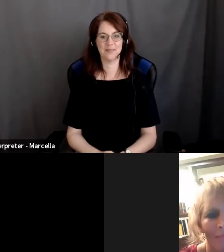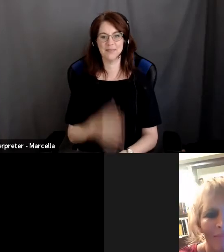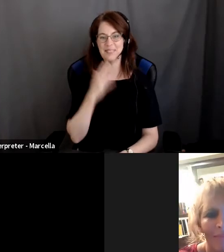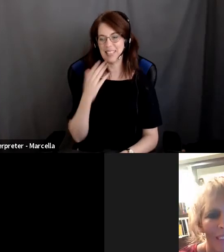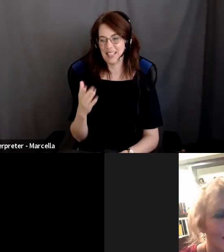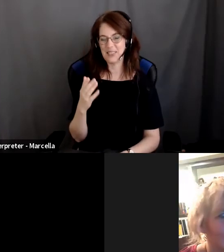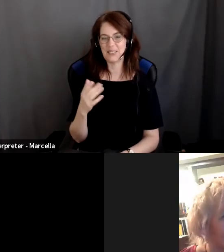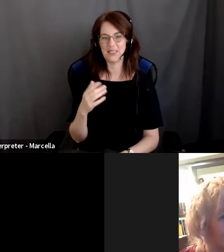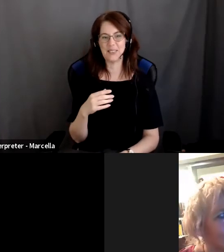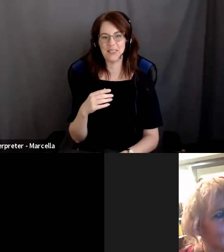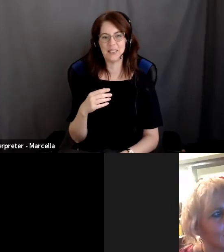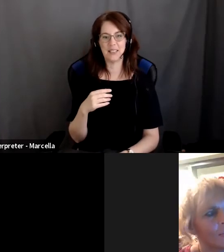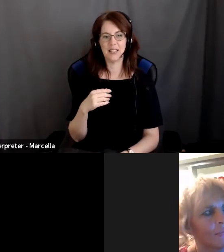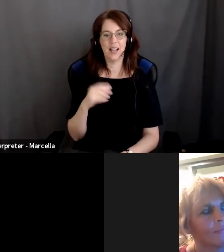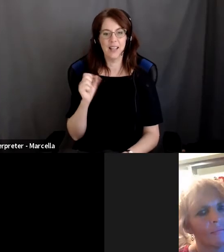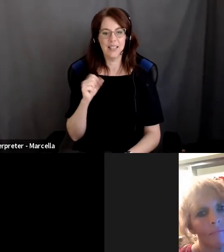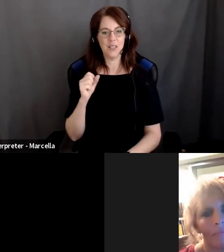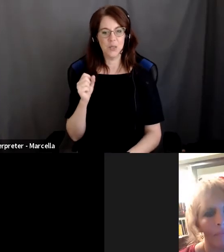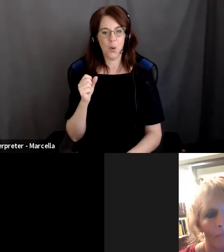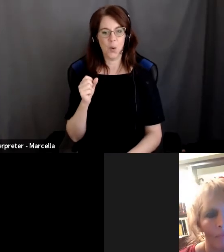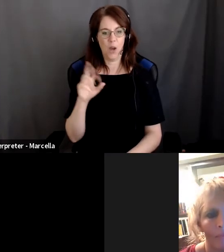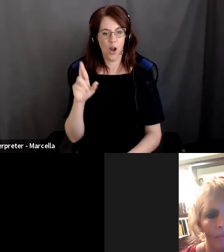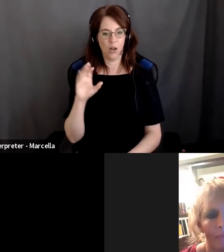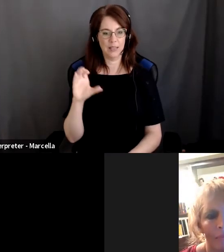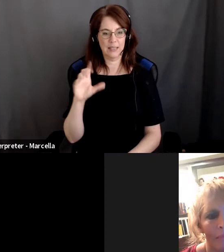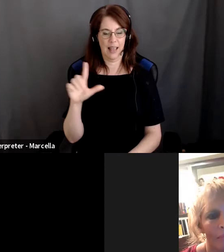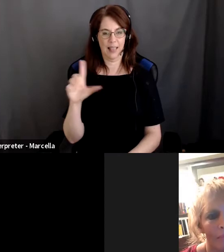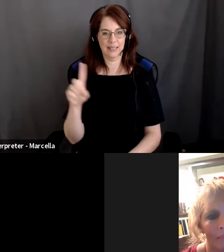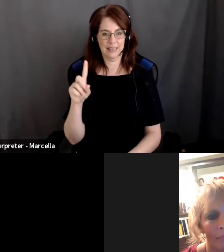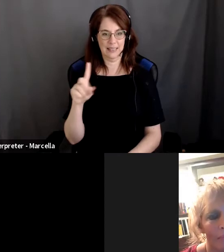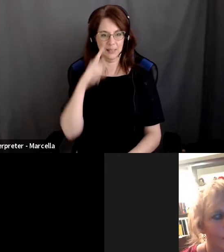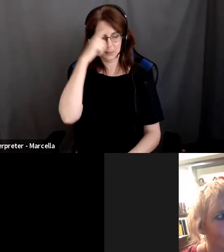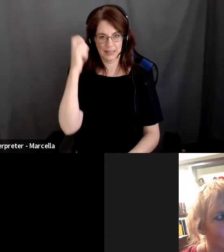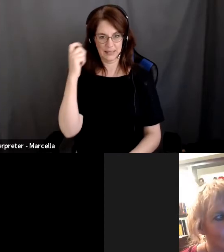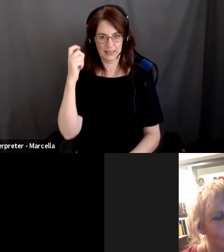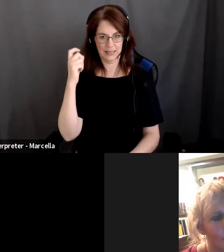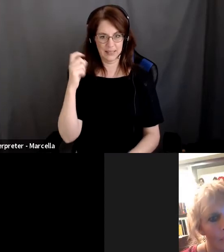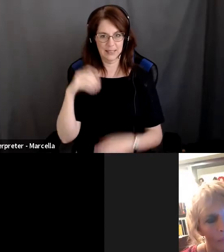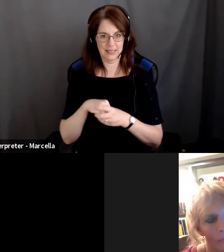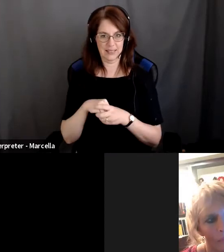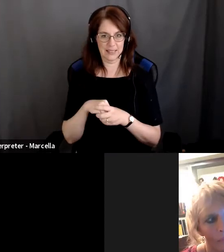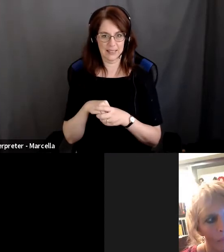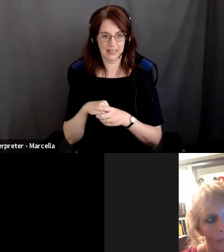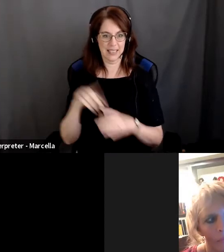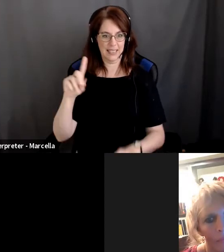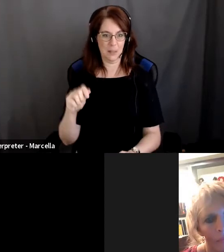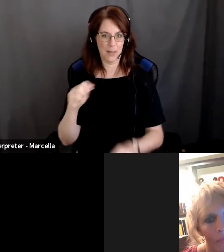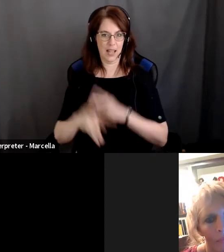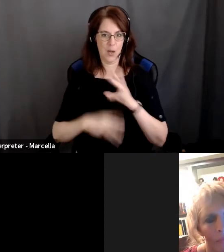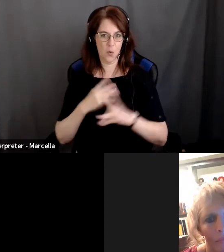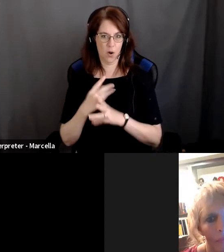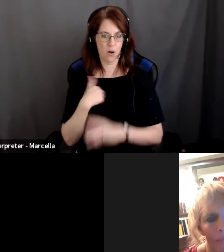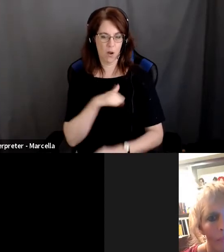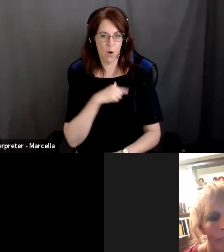Thank you. Yeah, so RCLD, because in disability world, we all